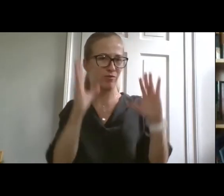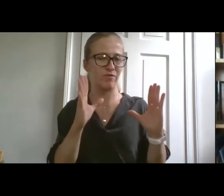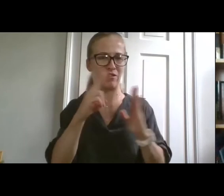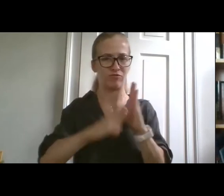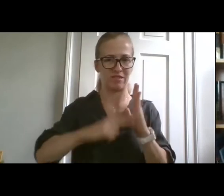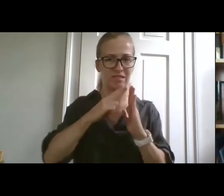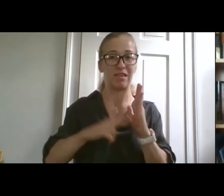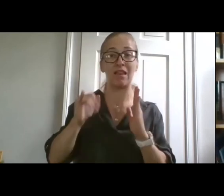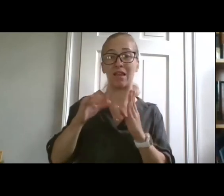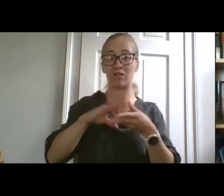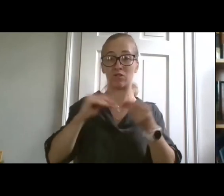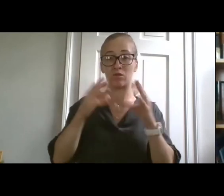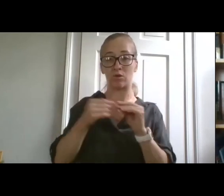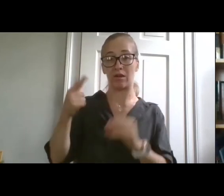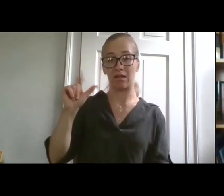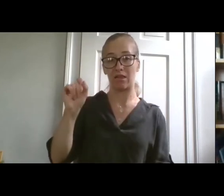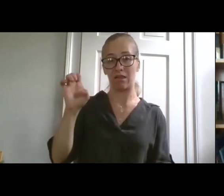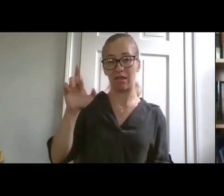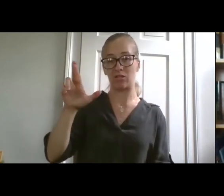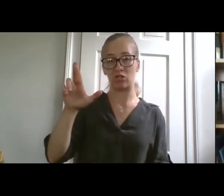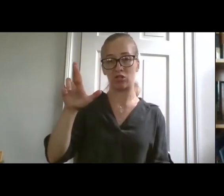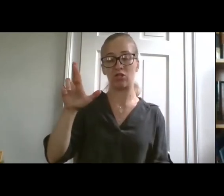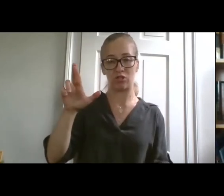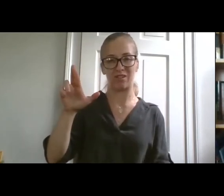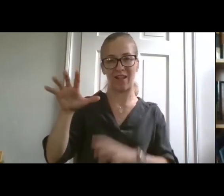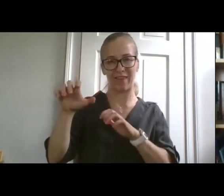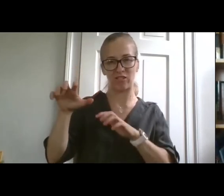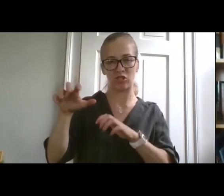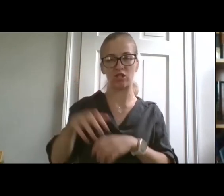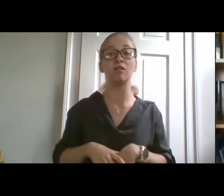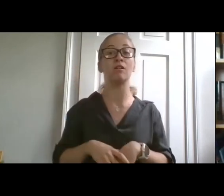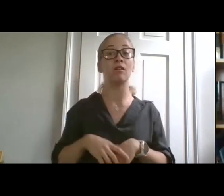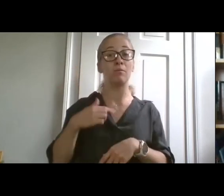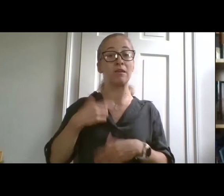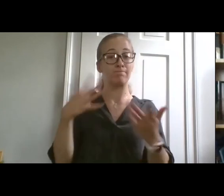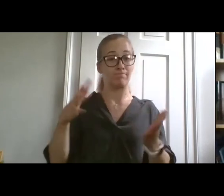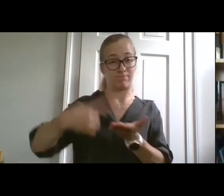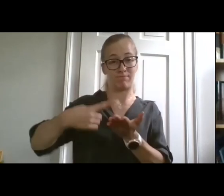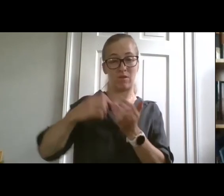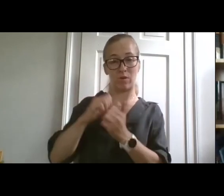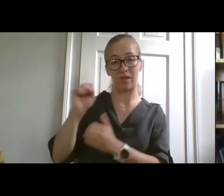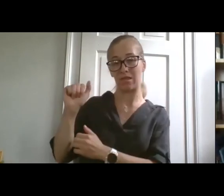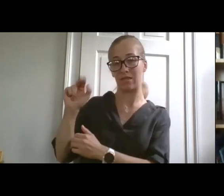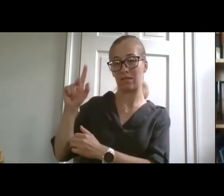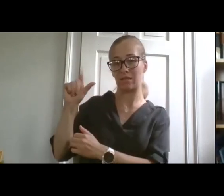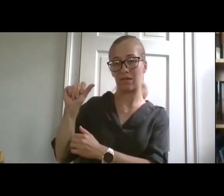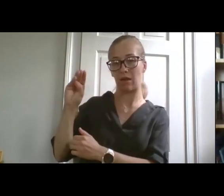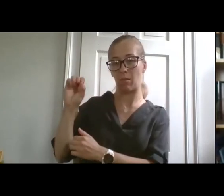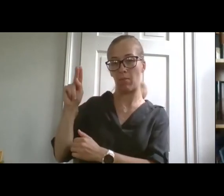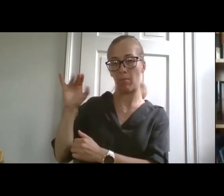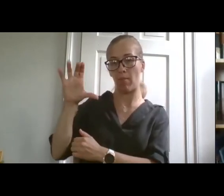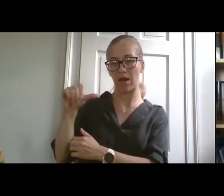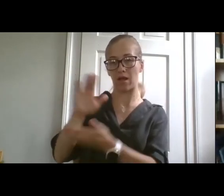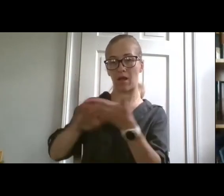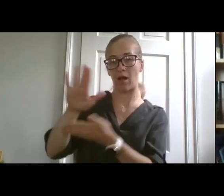The Glacier, I was asked to talk about it today, in fact, with students at Santa Monica College who are reading in a short story class. And one